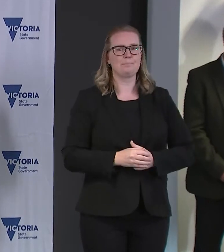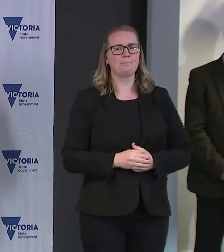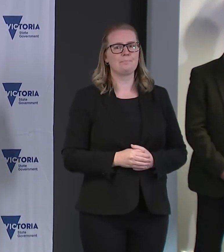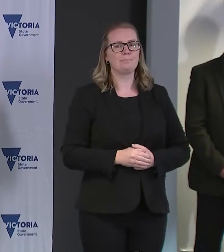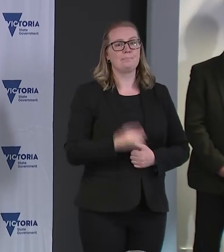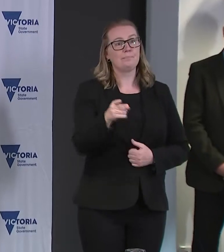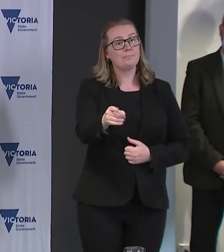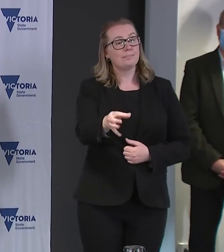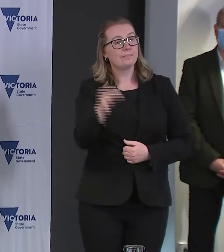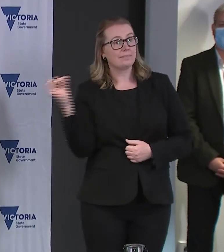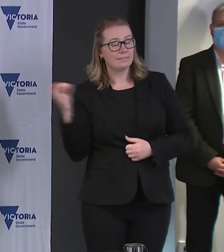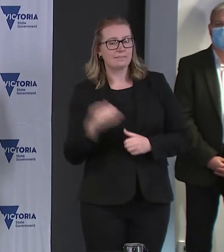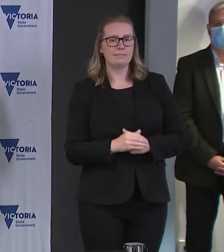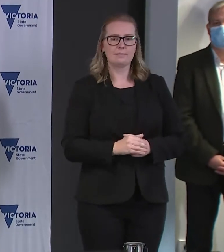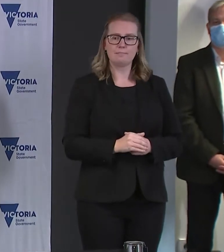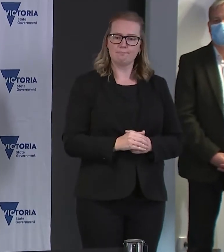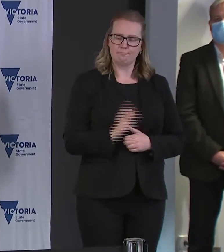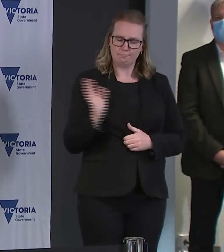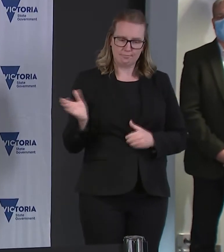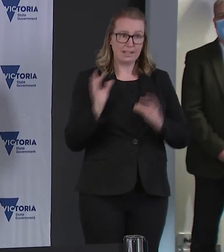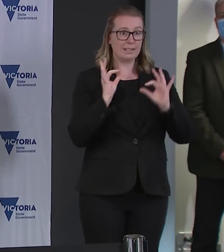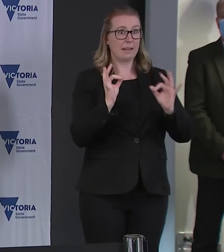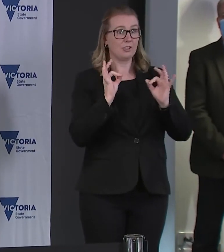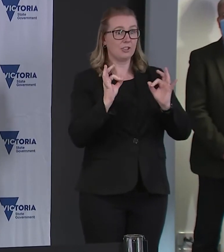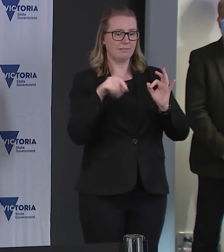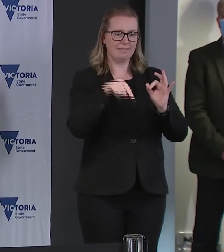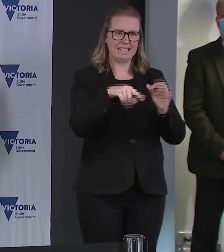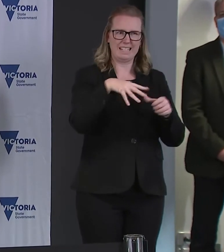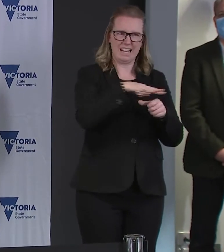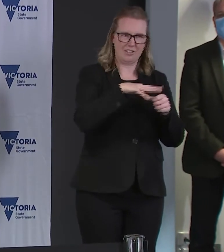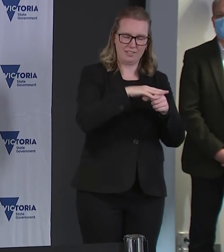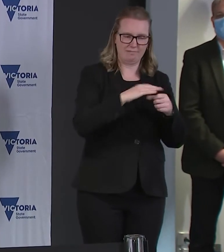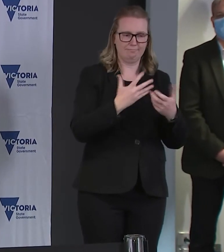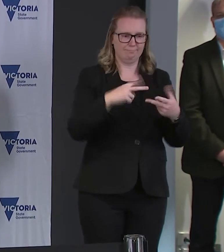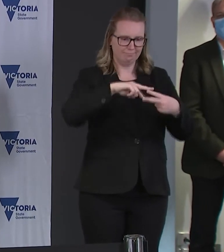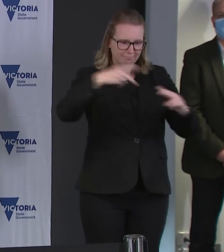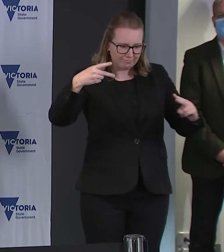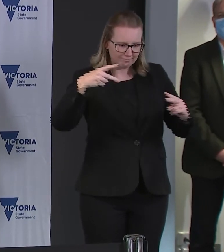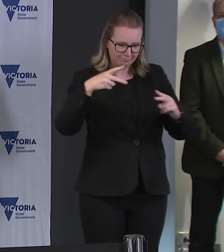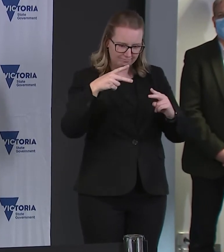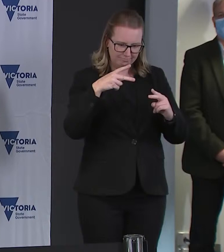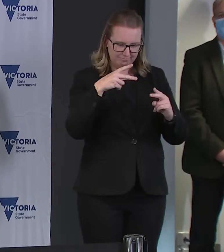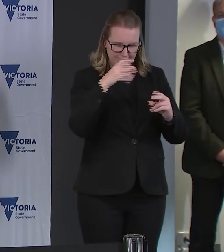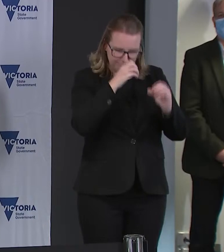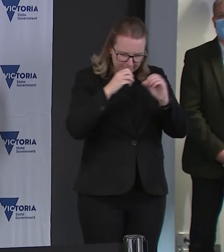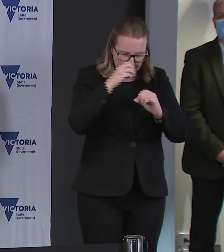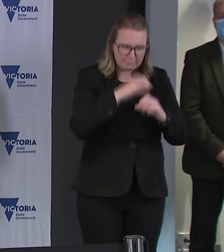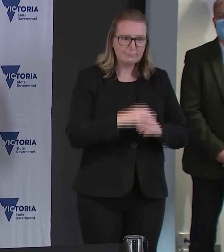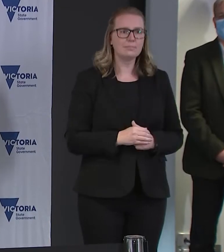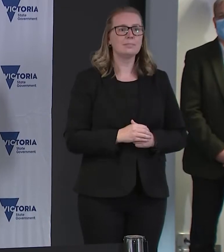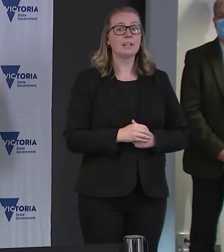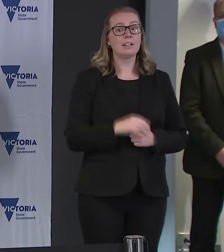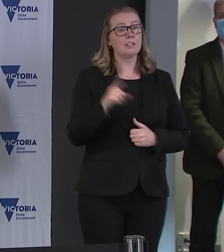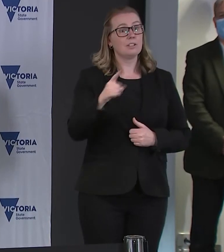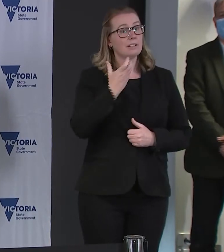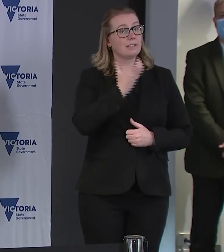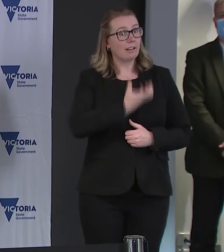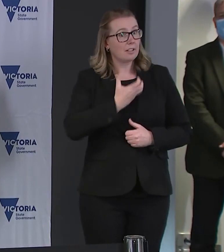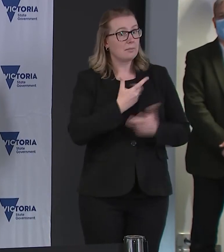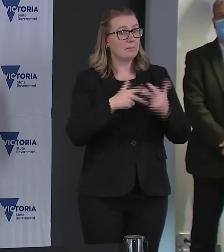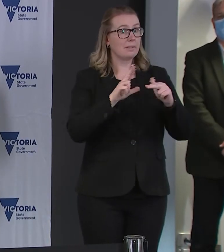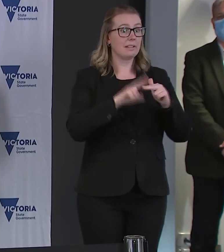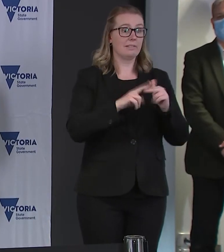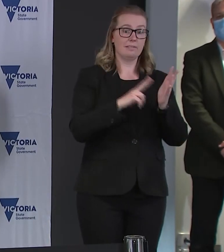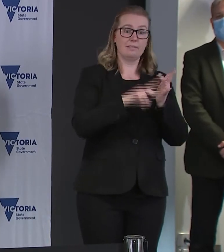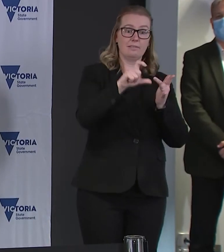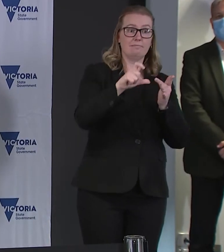in this, as a specialist in this particular area, would you be comfortable if Victoria was to come out of lockdown or